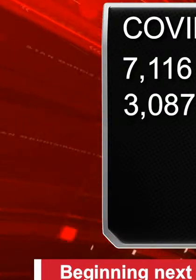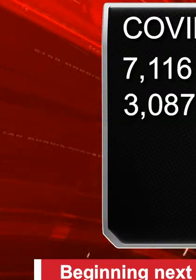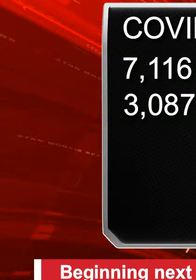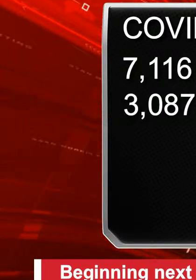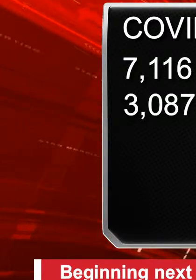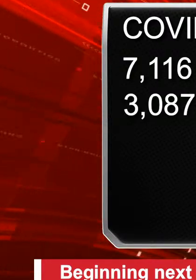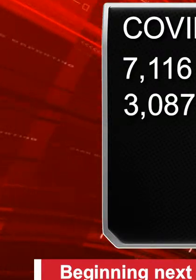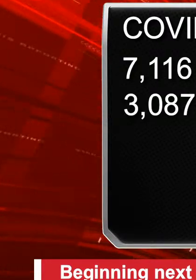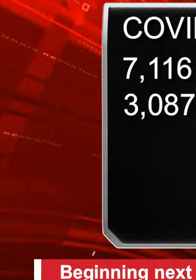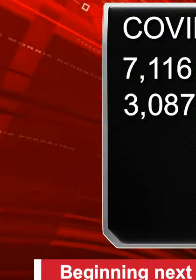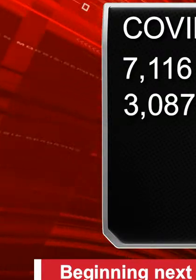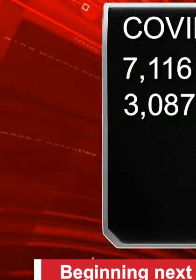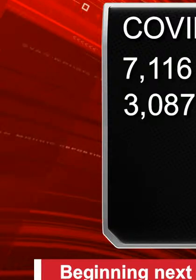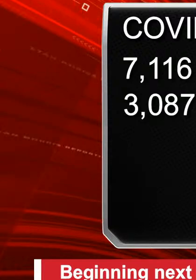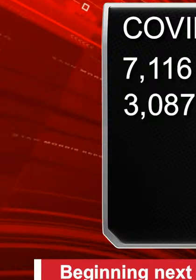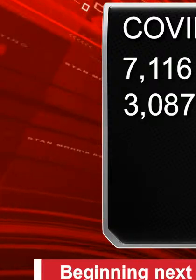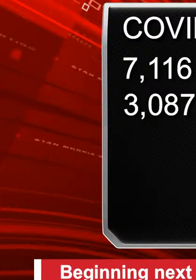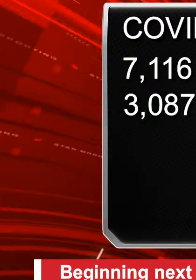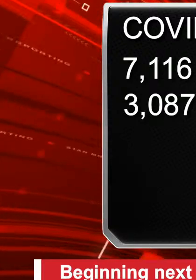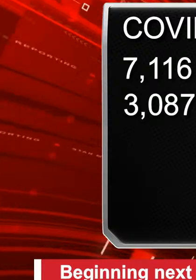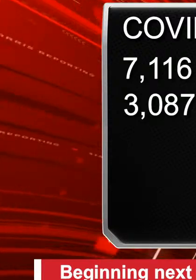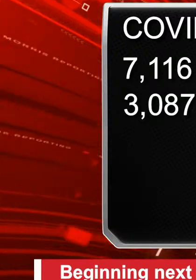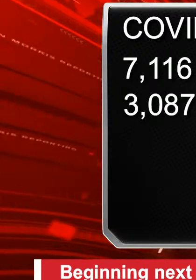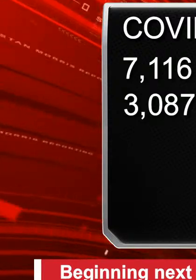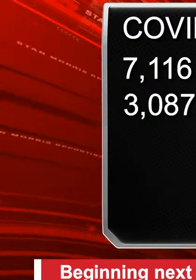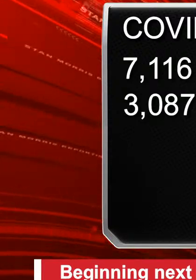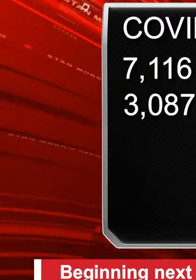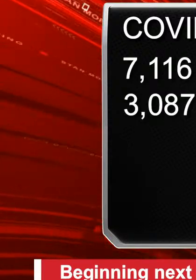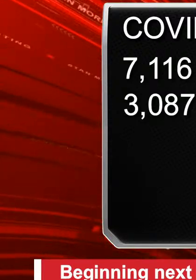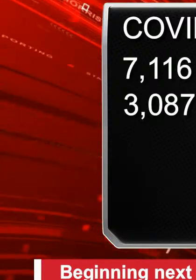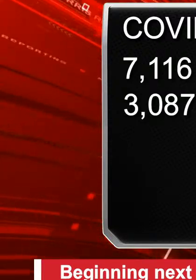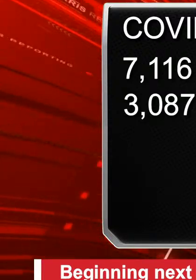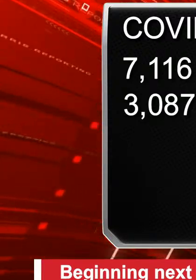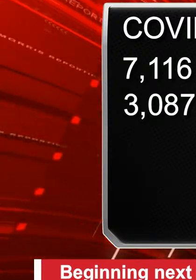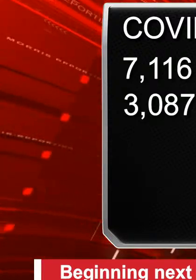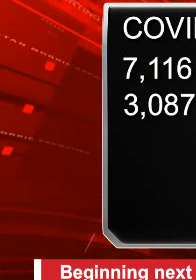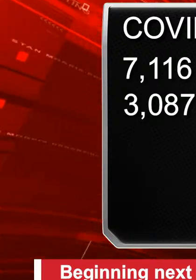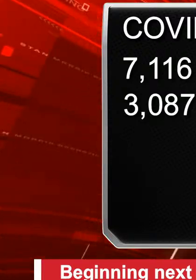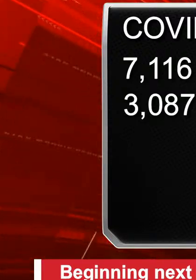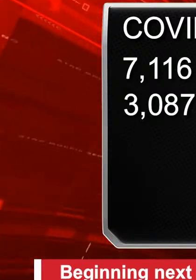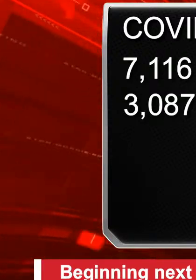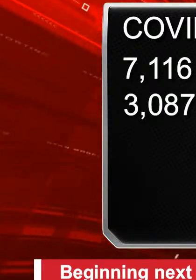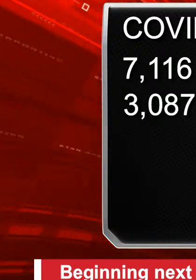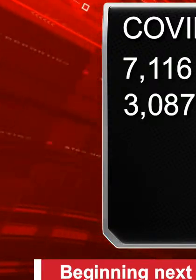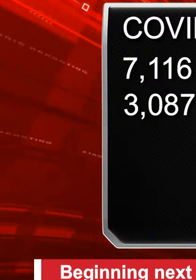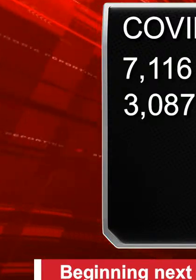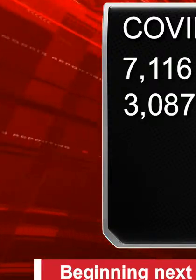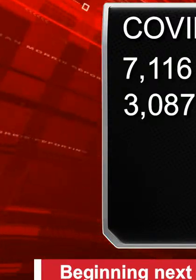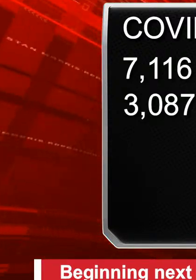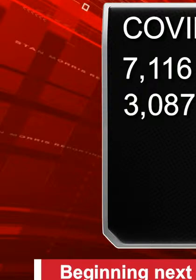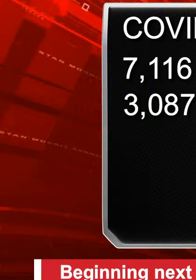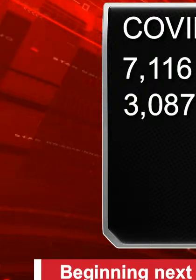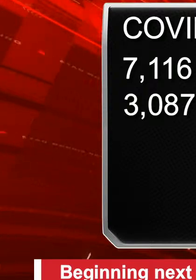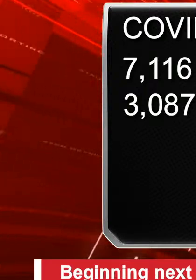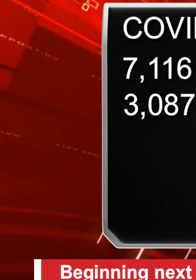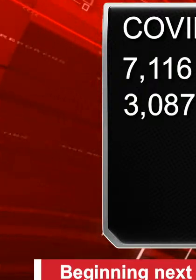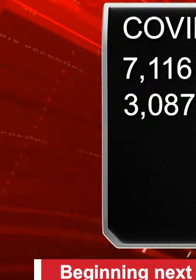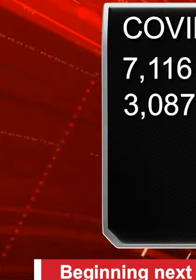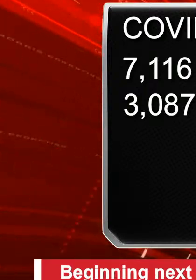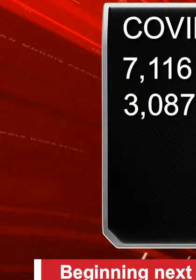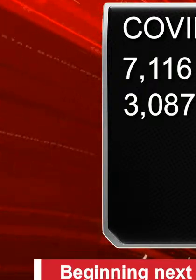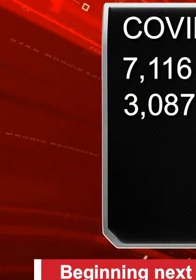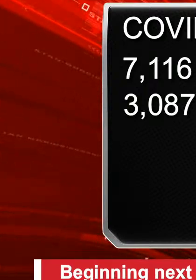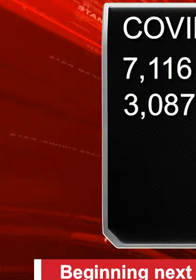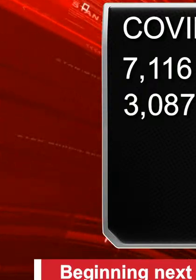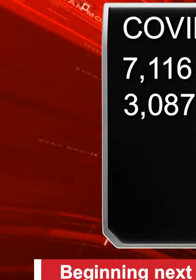So Arkansas added around 40 or so net active cases. We're now at 3,087. As long as the net active